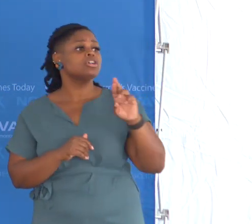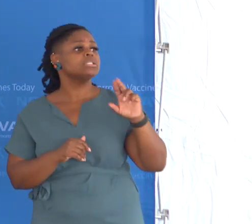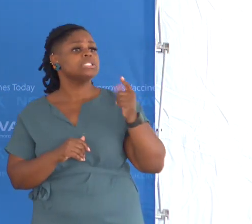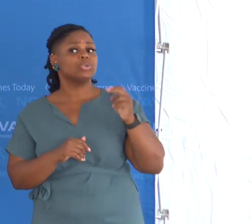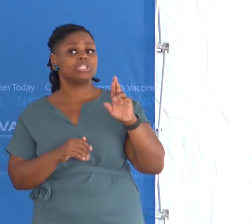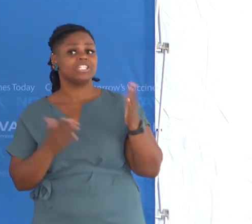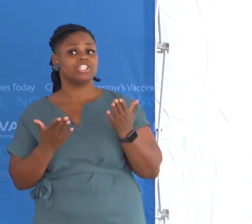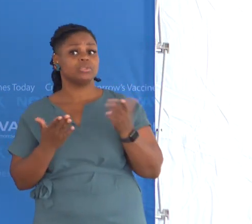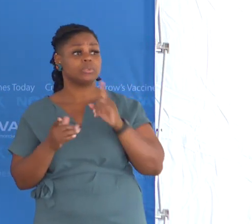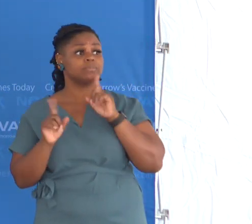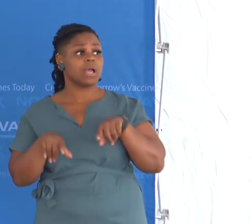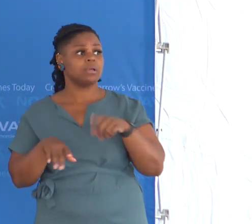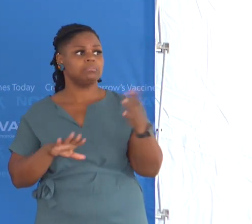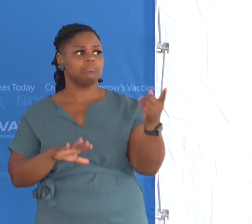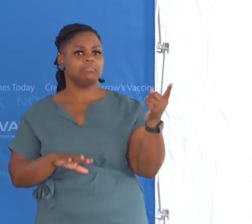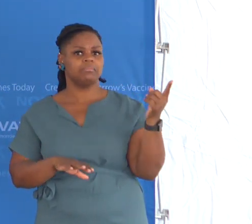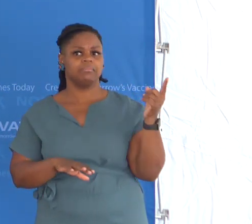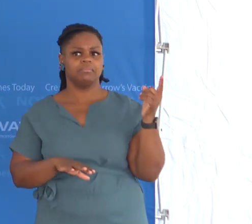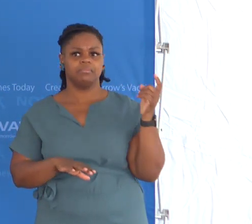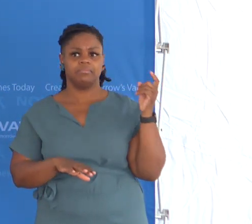Or are you texting?